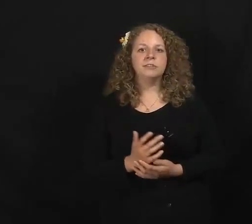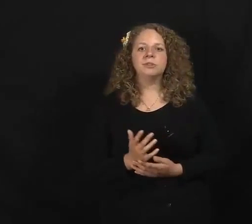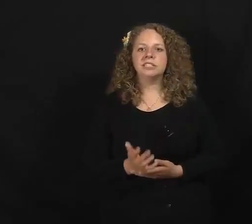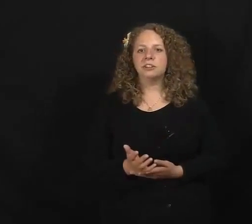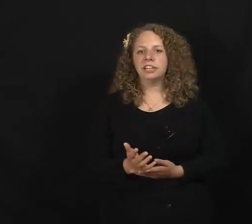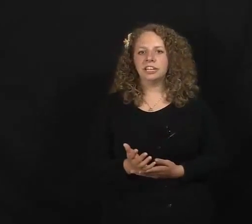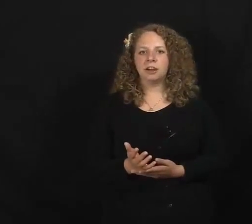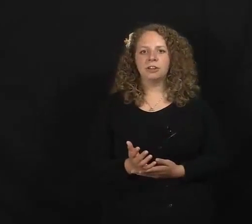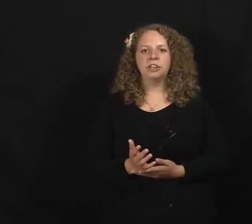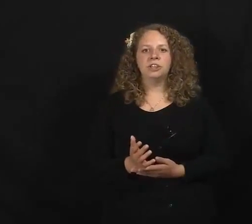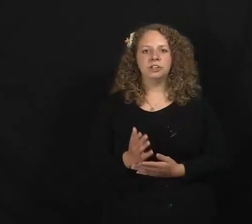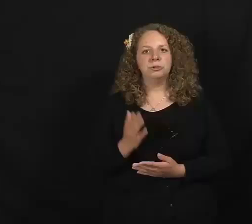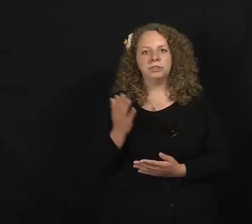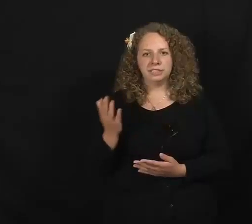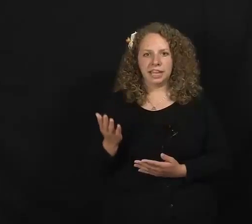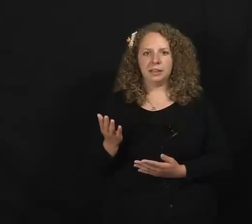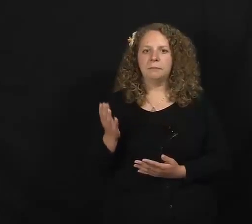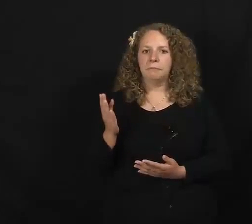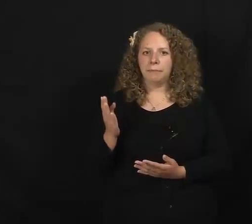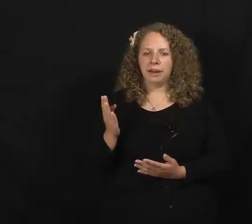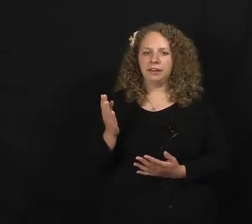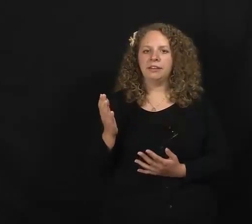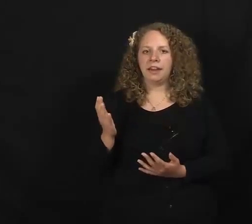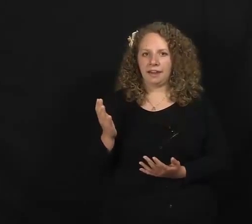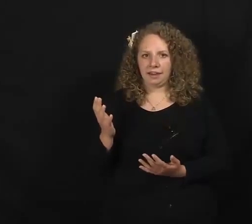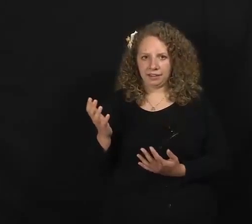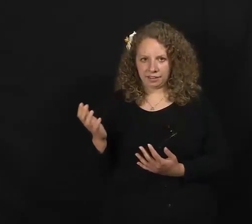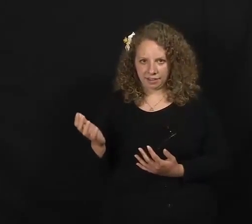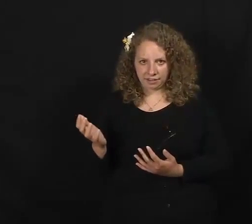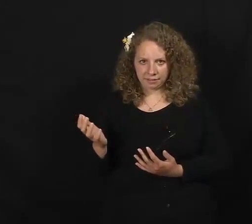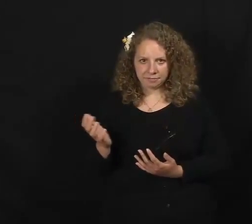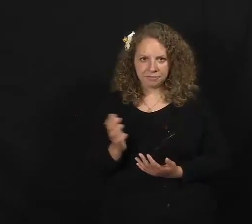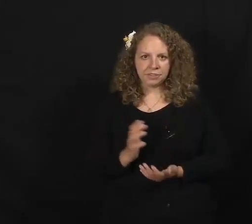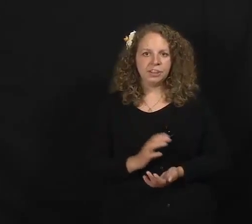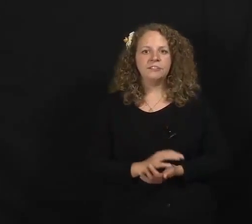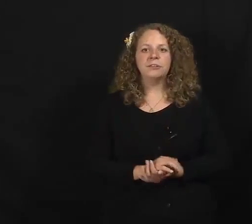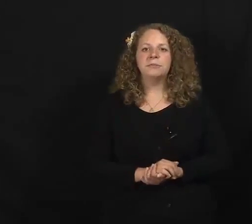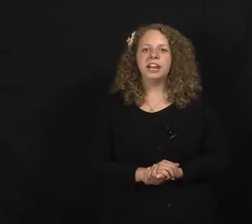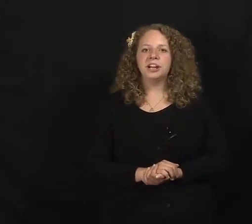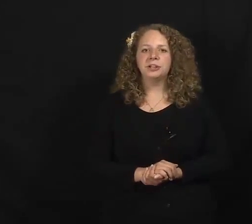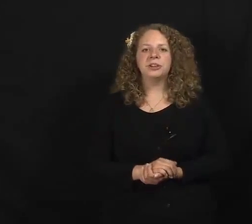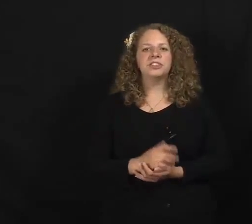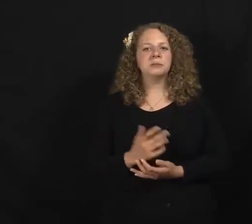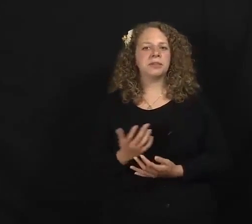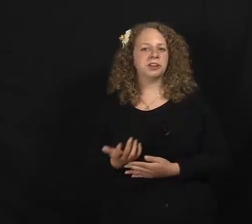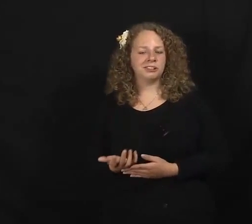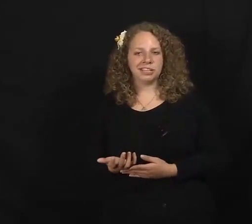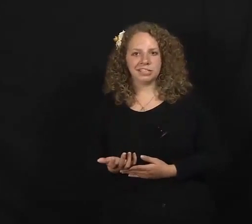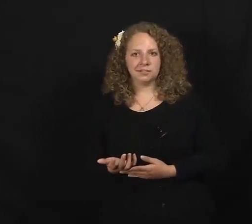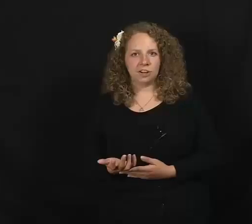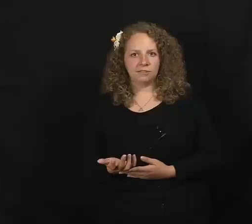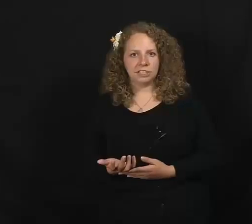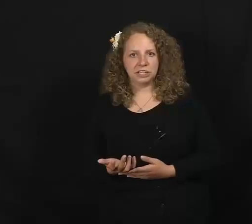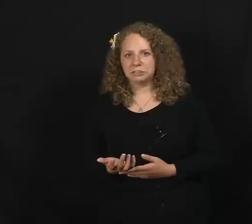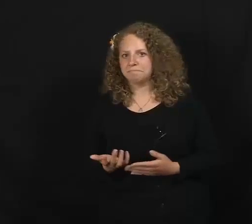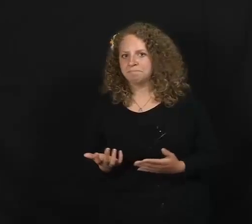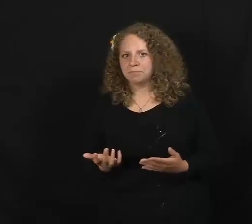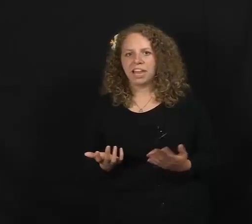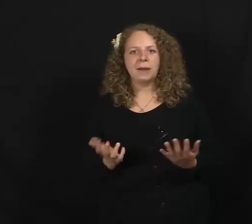you were sounding it out, you would say ba-a-k. From there, you could think about the context of our conversation. I happened